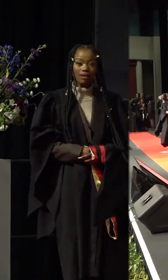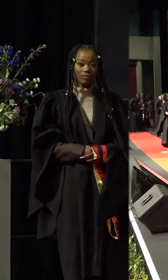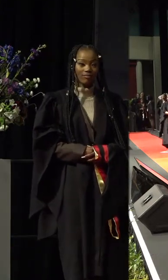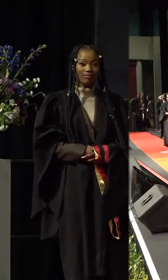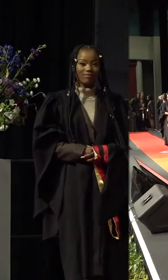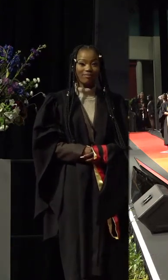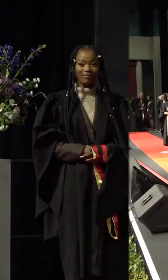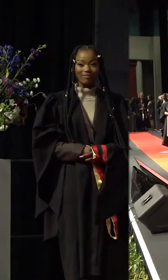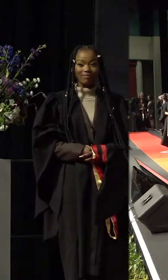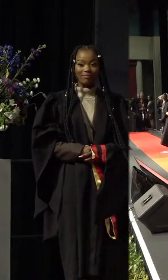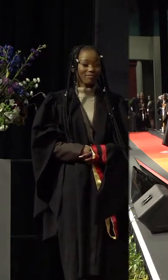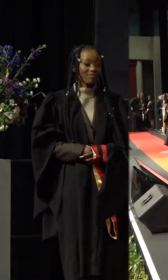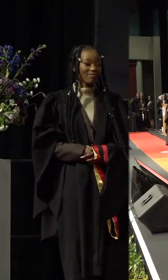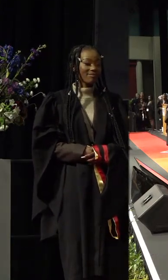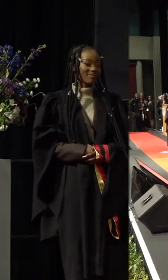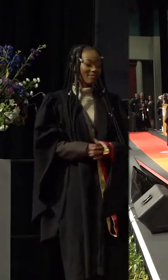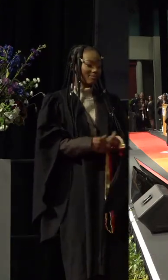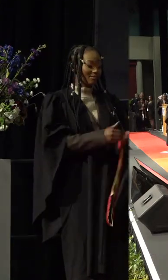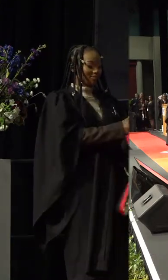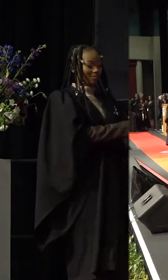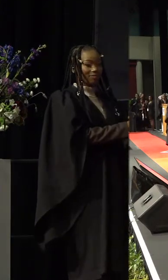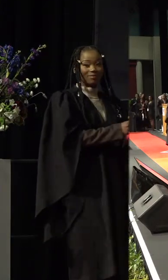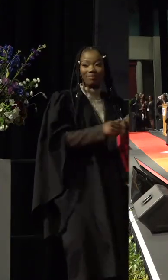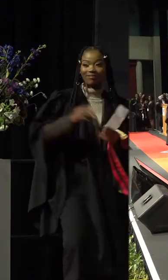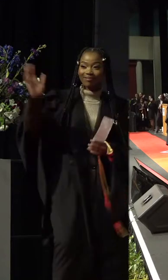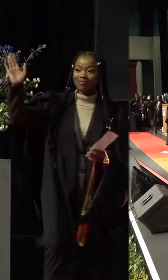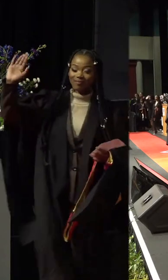Balungile Charity Ngobo.